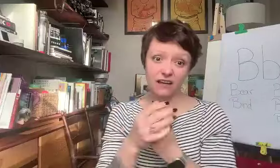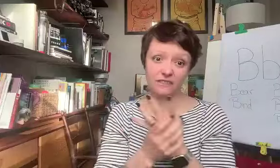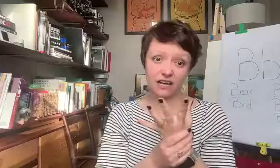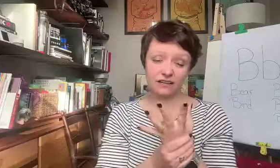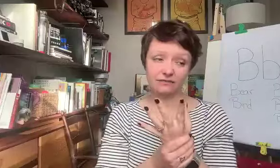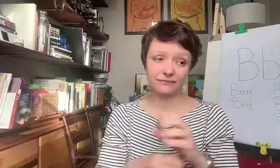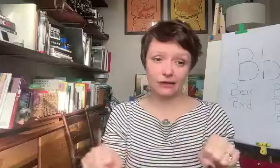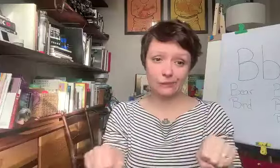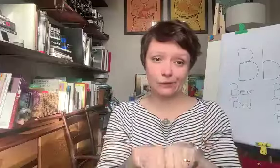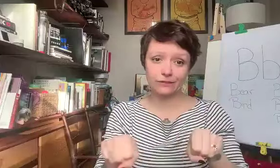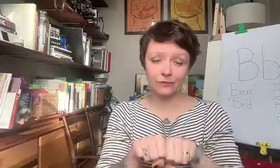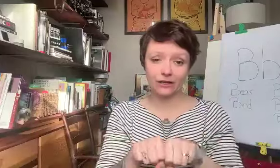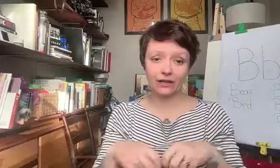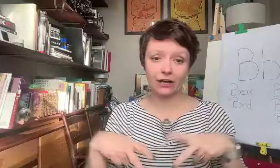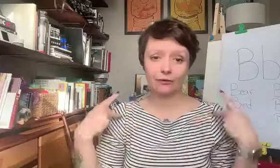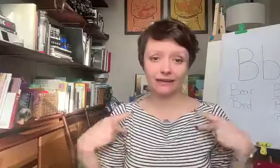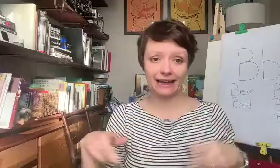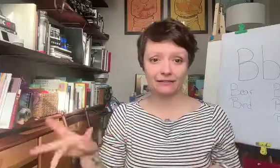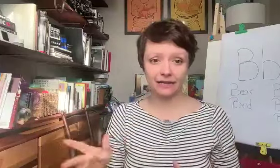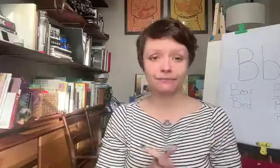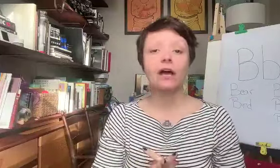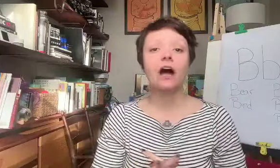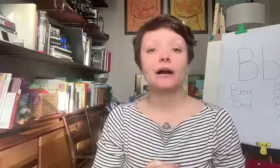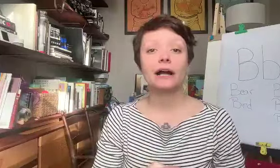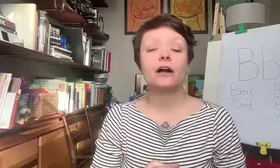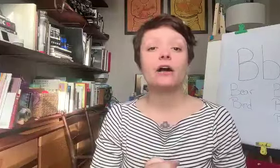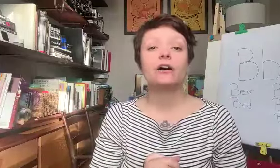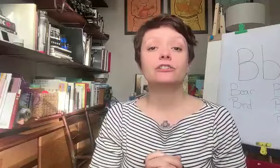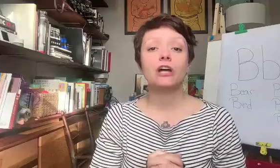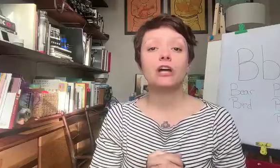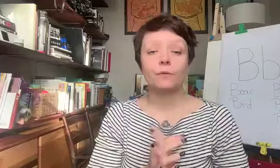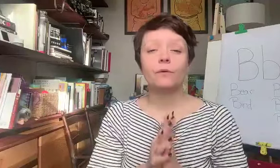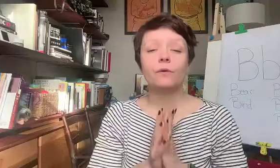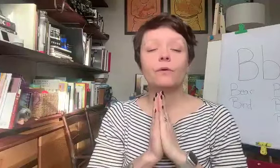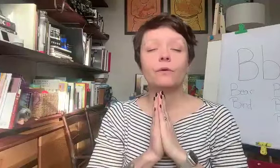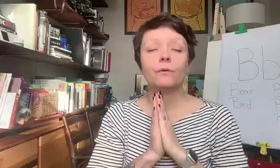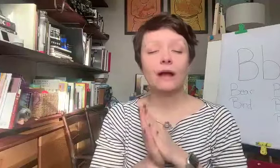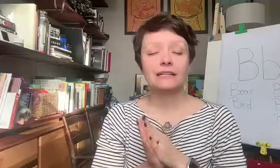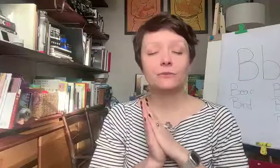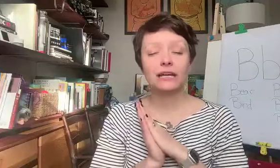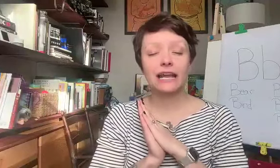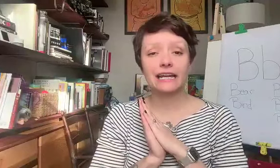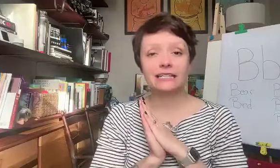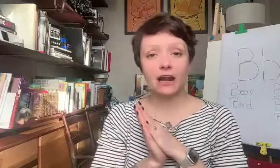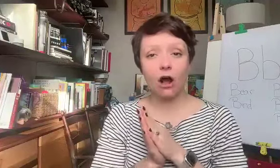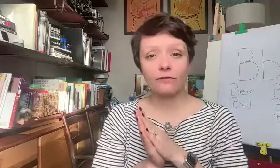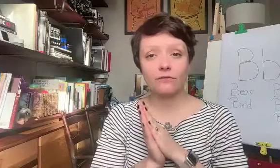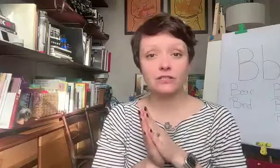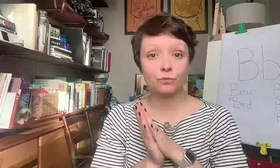gloves on, and our boots, and we're gonna go play outside. Okay, so ways that we can get off of this